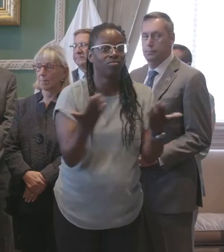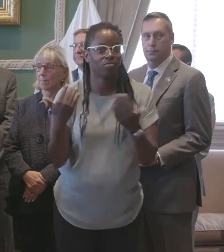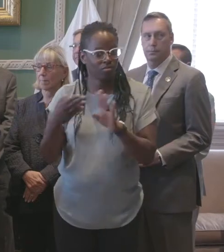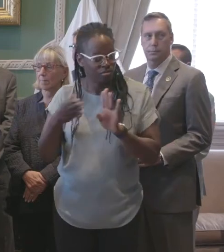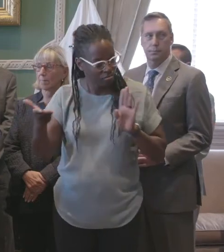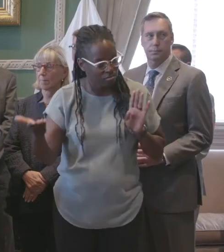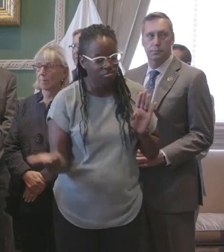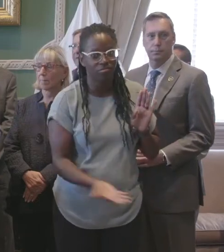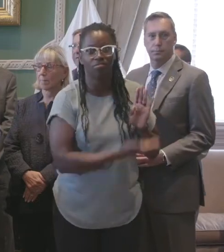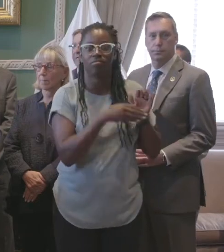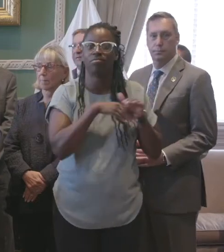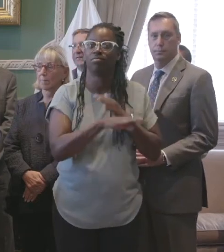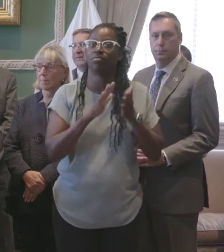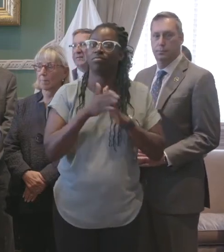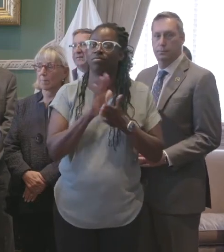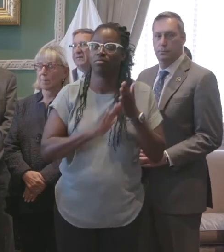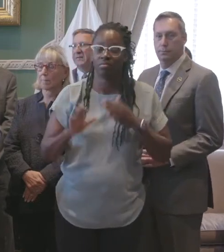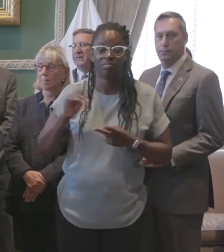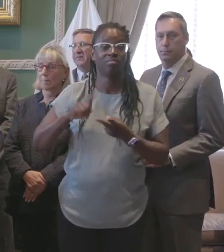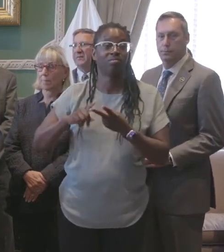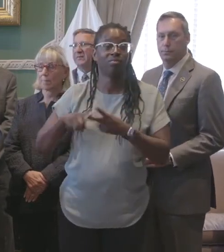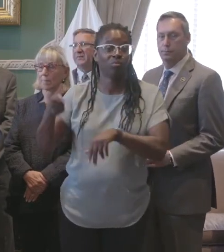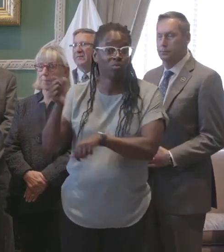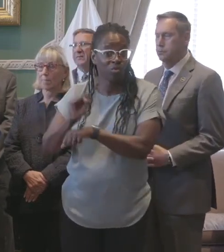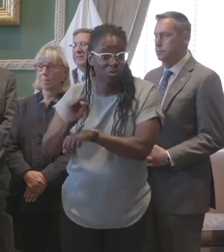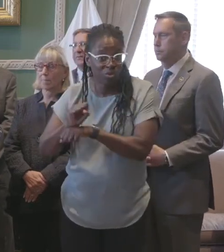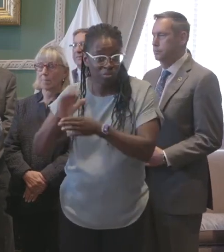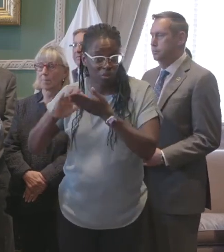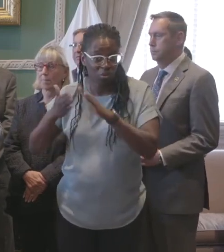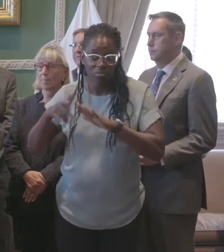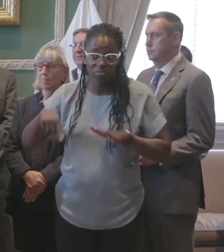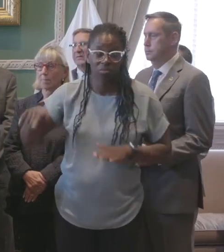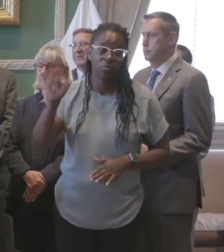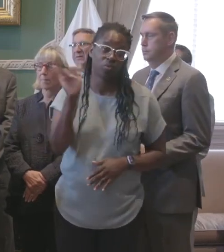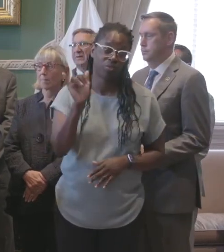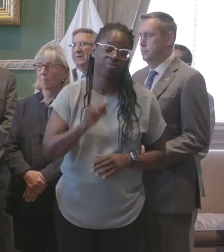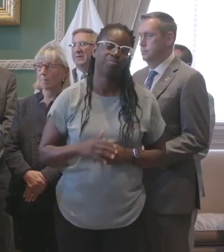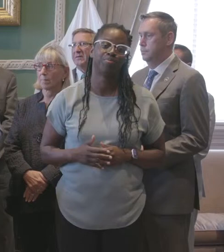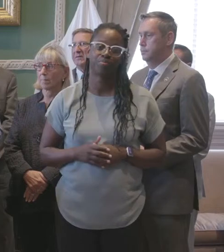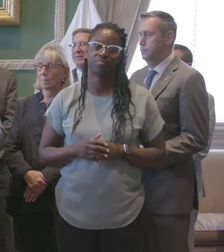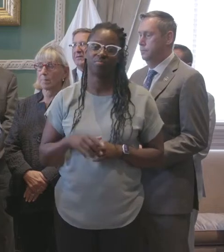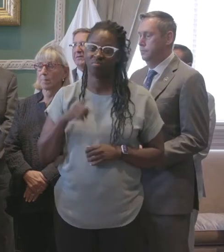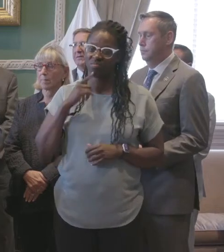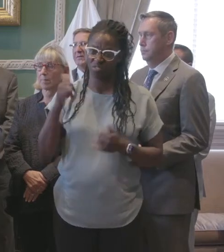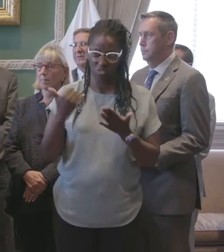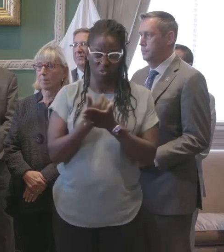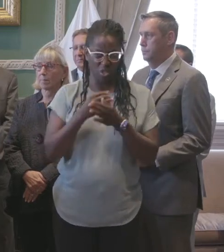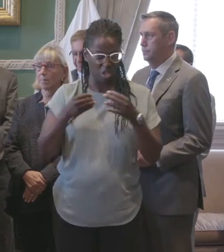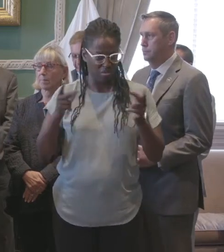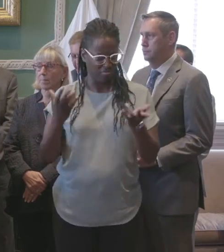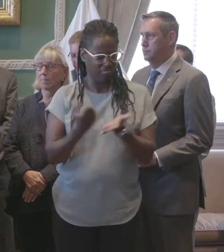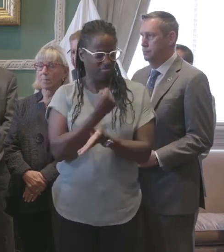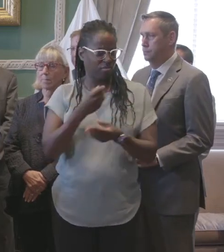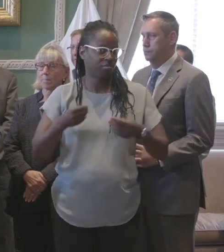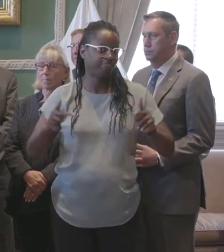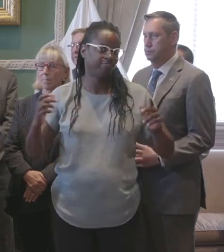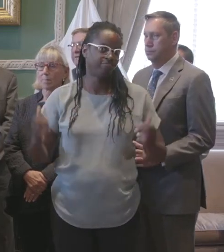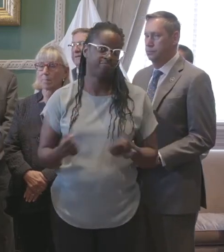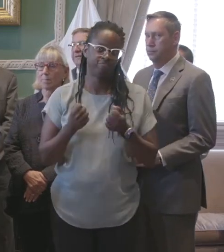into the workforce and provide new opportunities to do that. And then lastly, a record number of funding for the